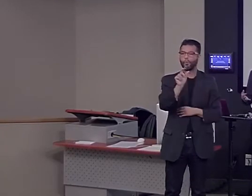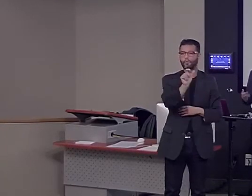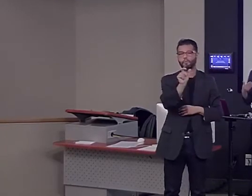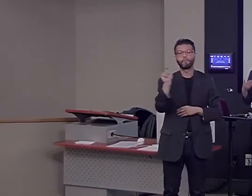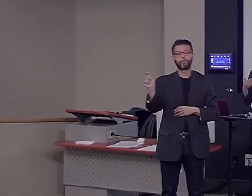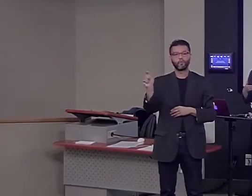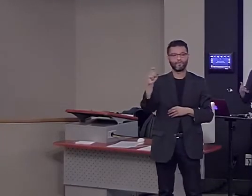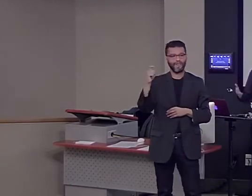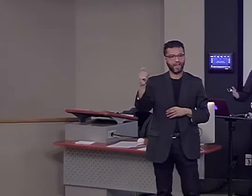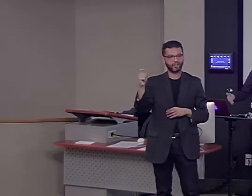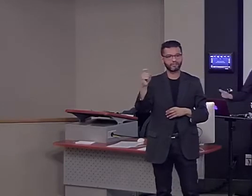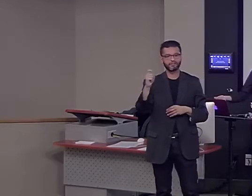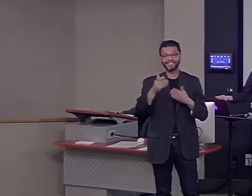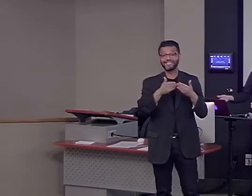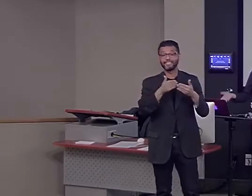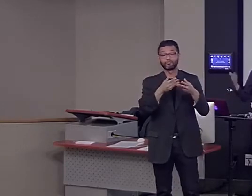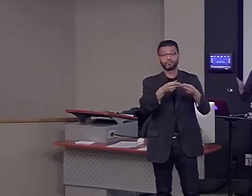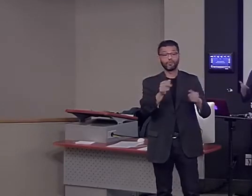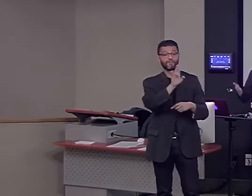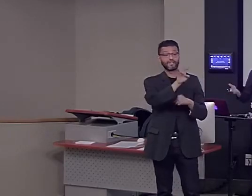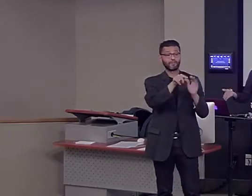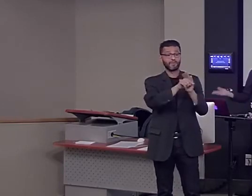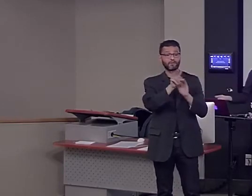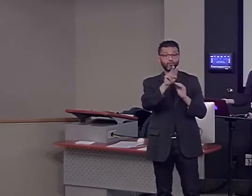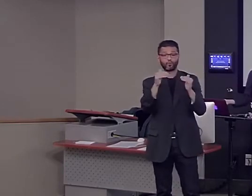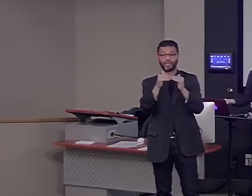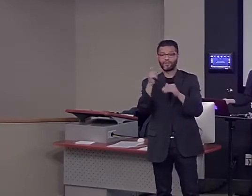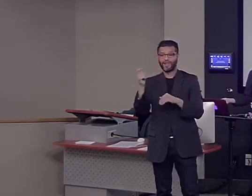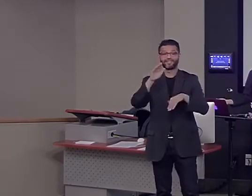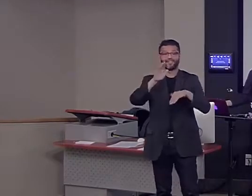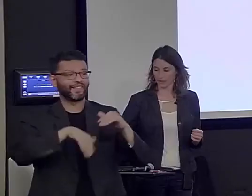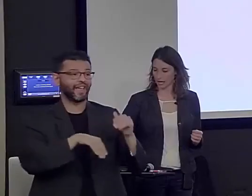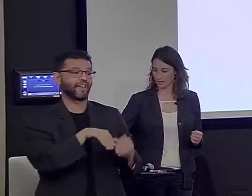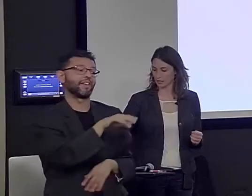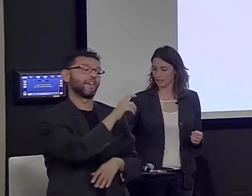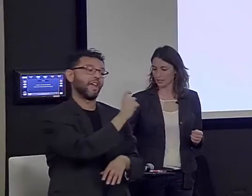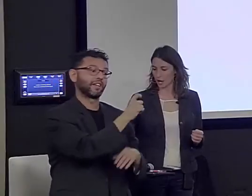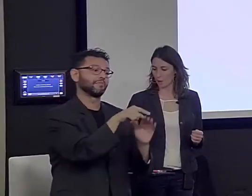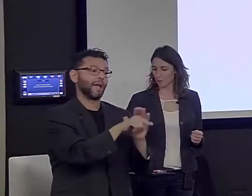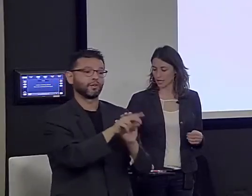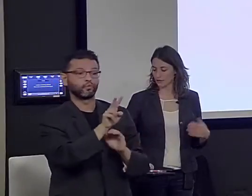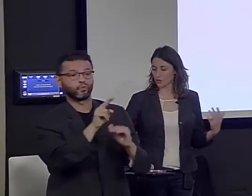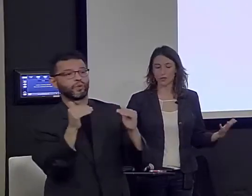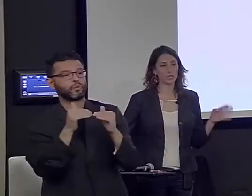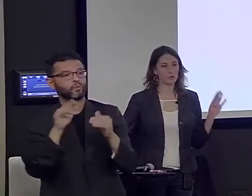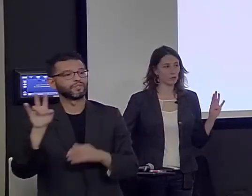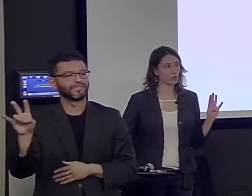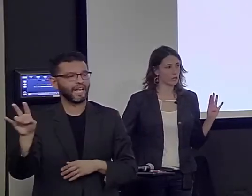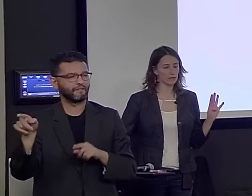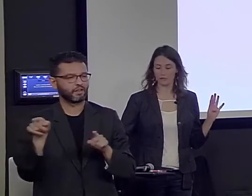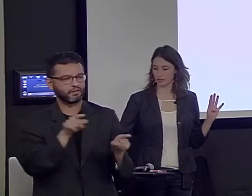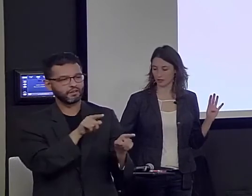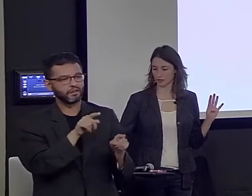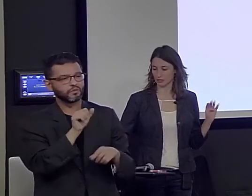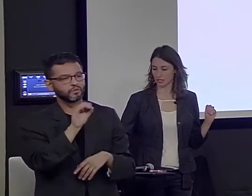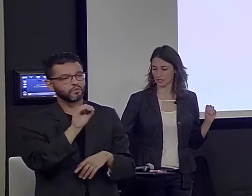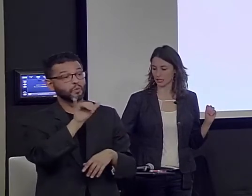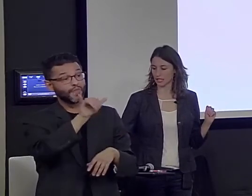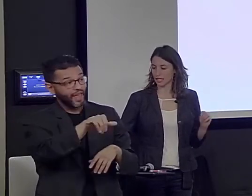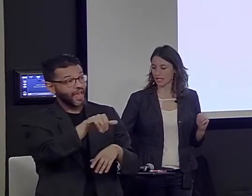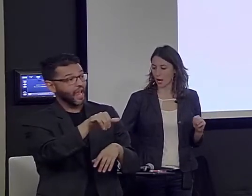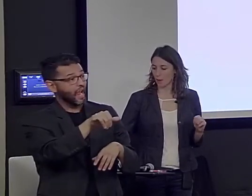to solve 7 minus 2 equals x than x minus 2 equals 7, okay? And this creates 4 levels of